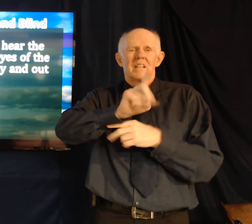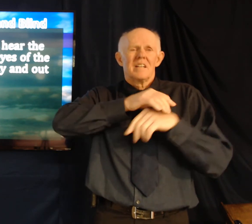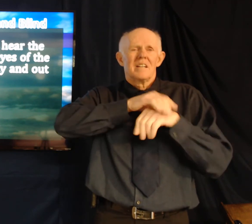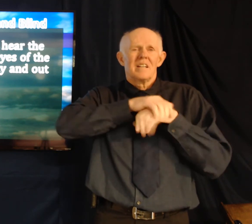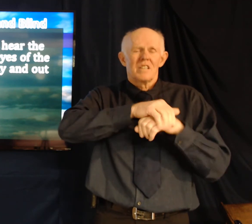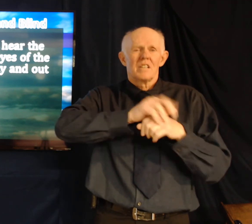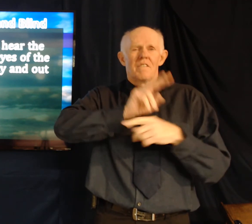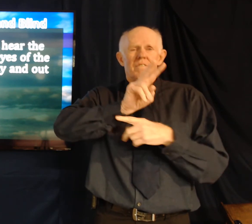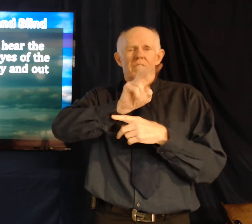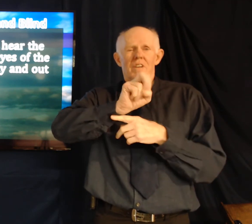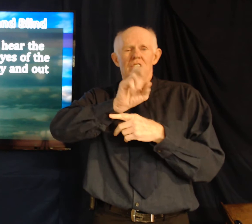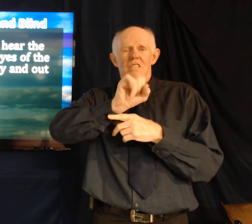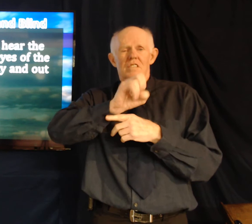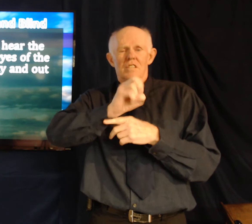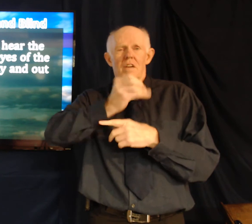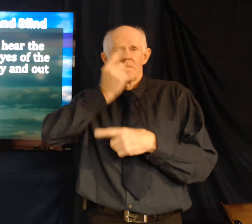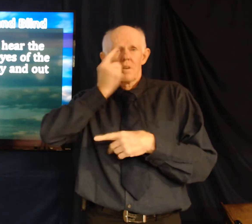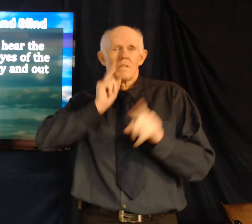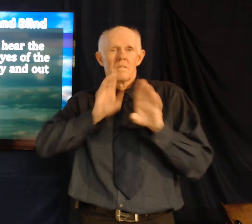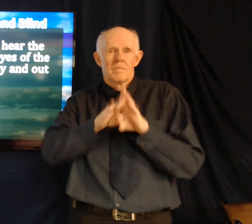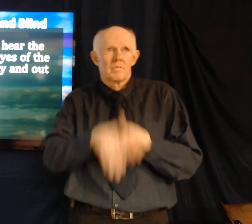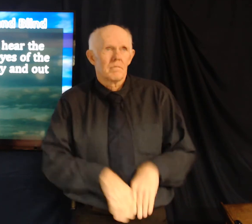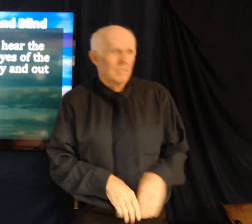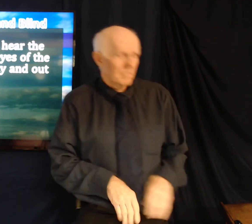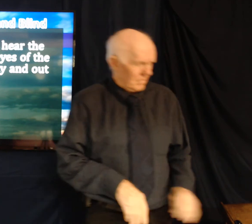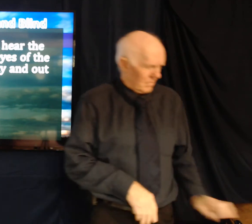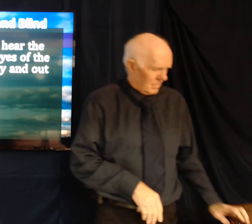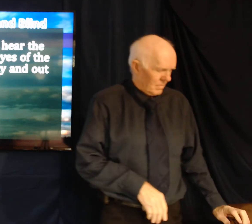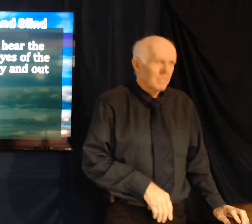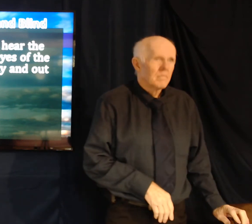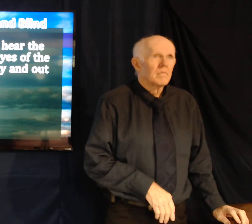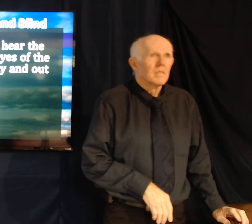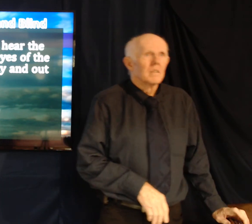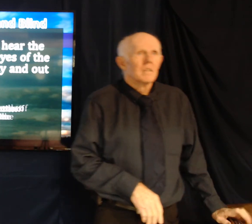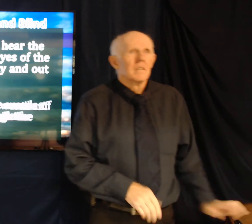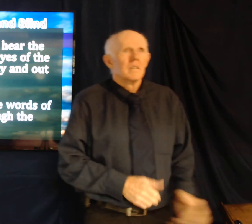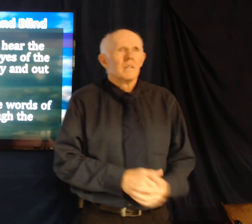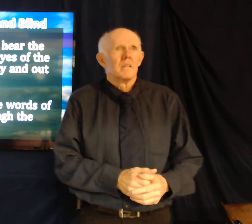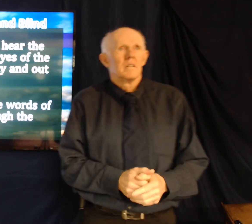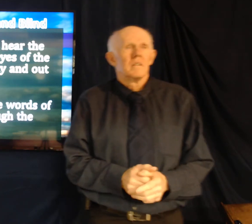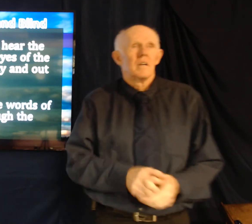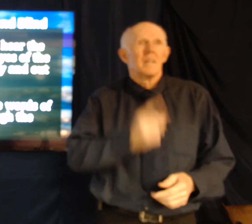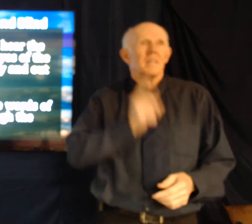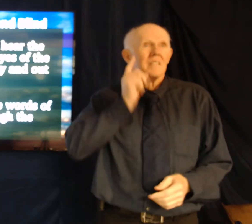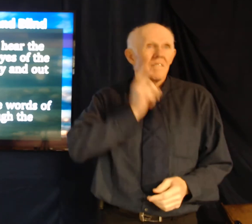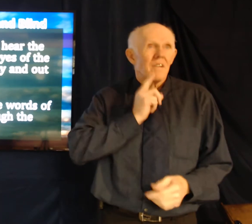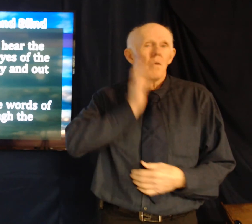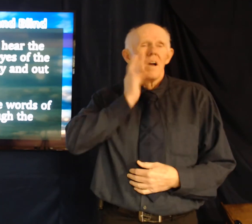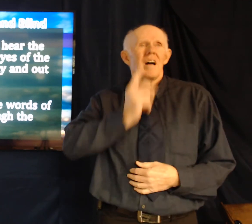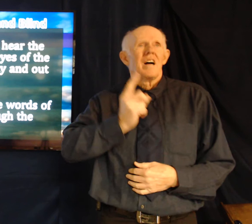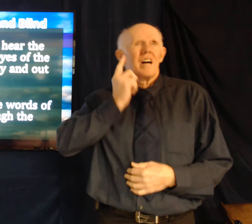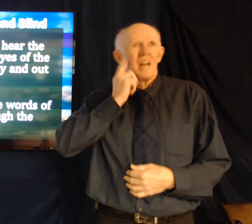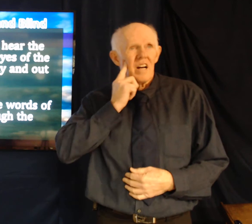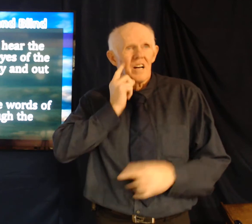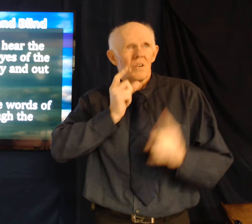shall hear